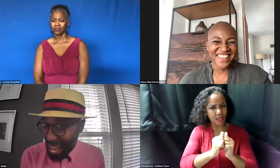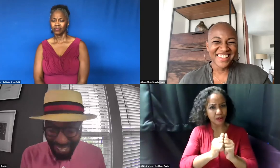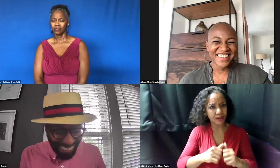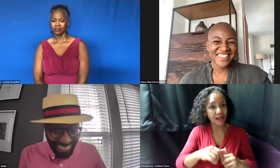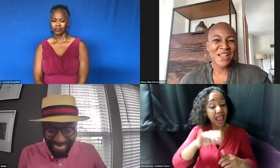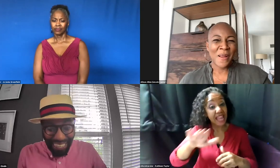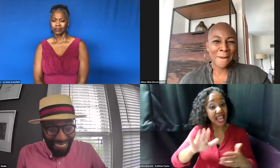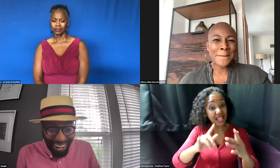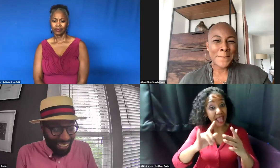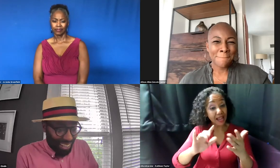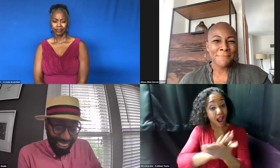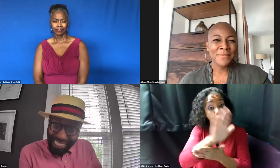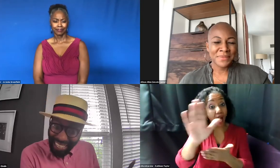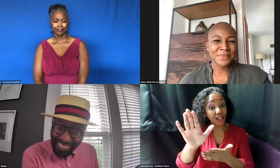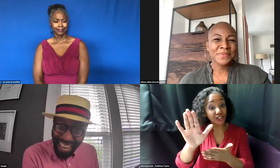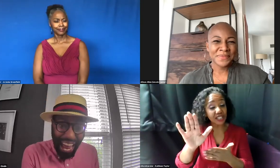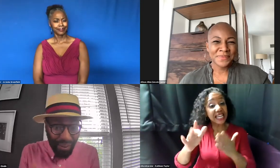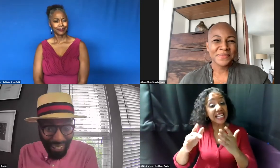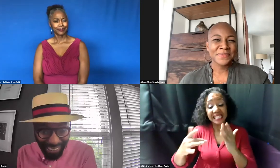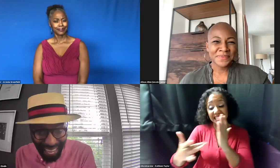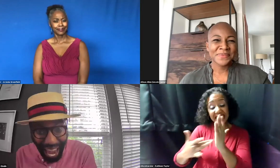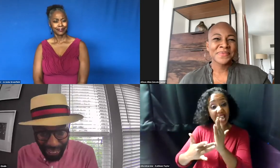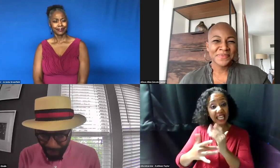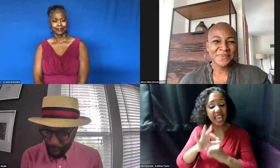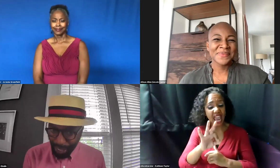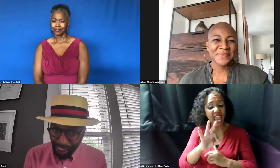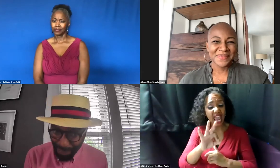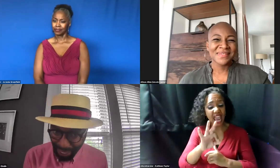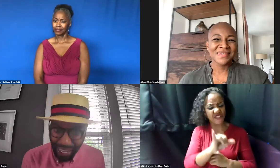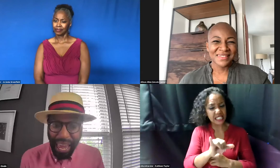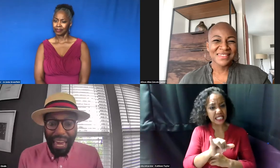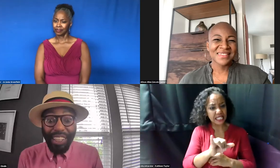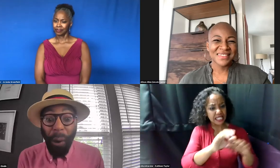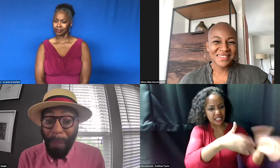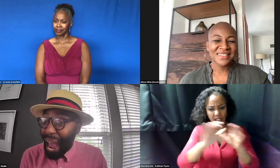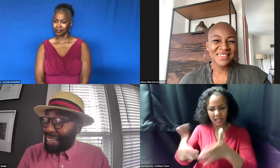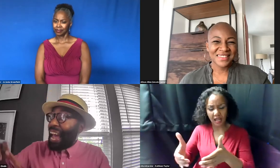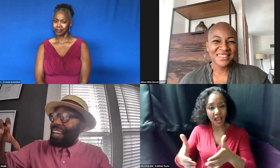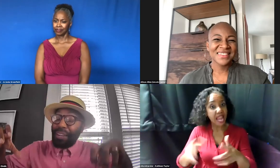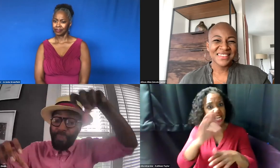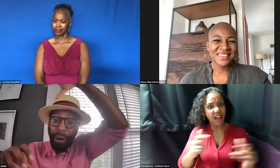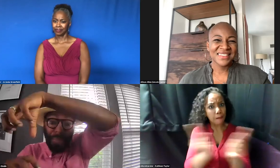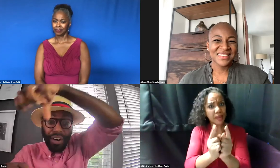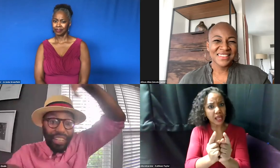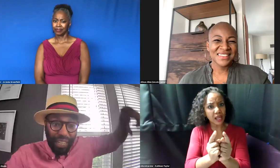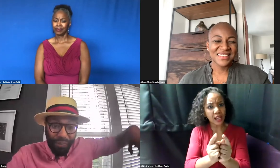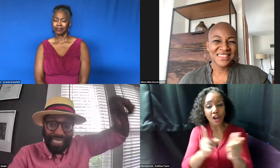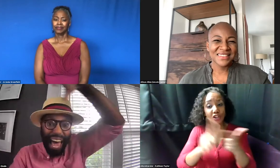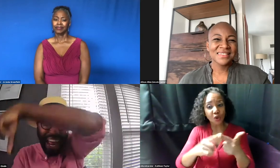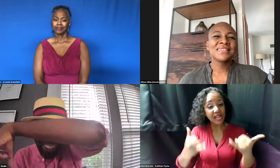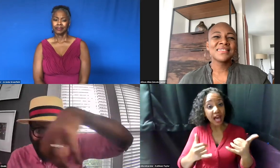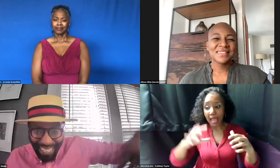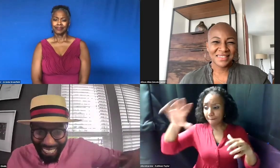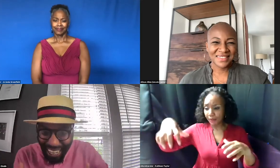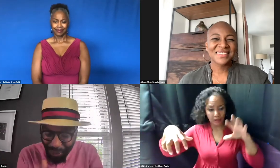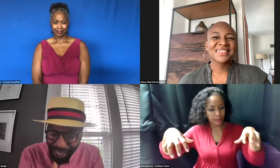that campus, there's a techie side and a fuzzy side, and never the twain shall meet. It got so bad that they had to like put buildings on different